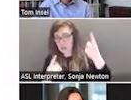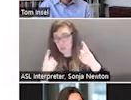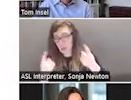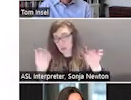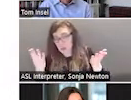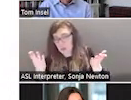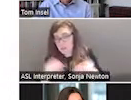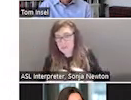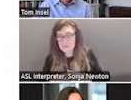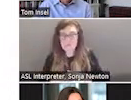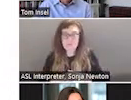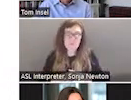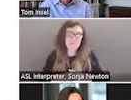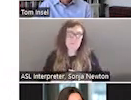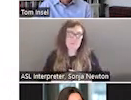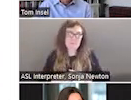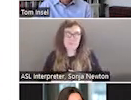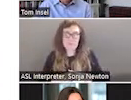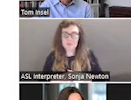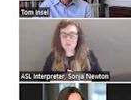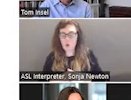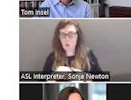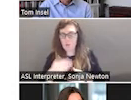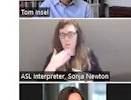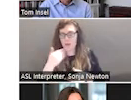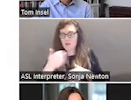of how to optimize outcomes. Next slide.